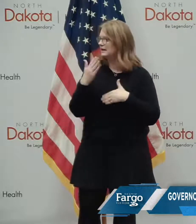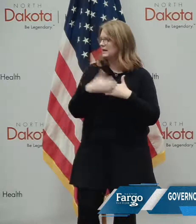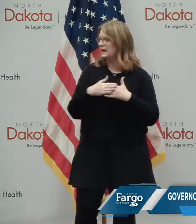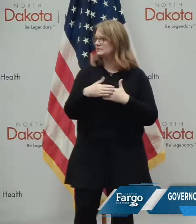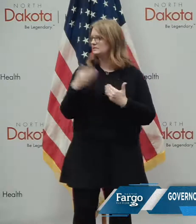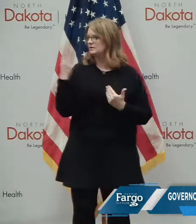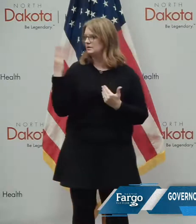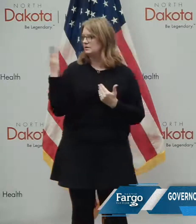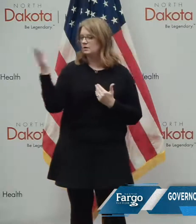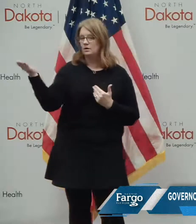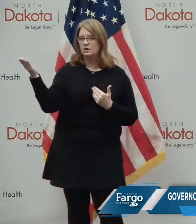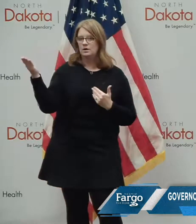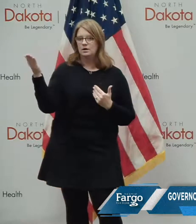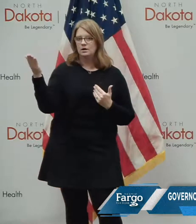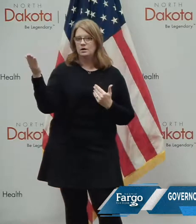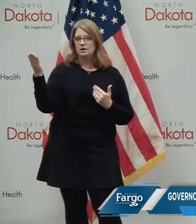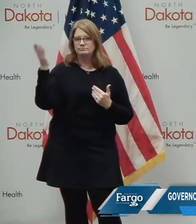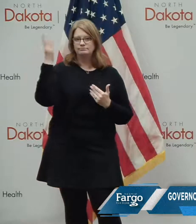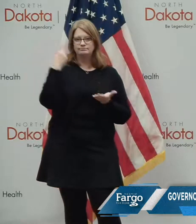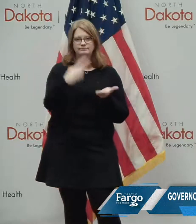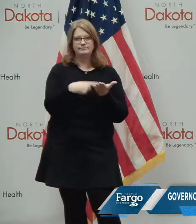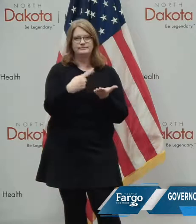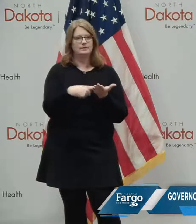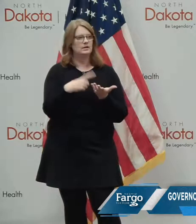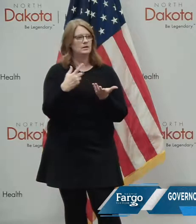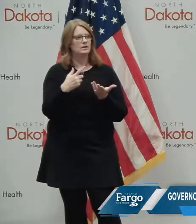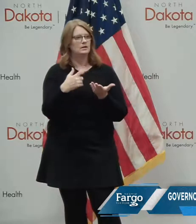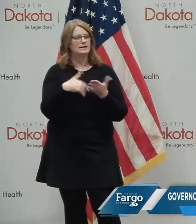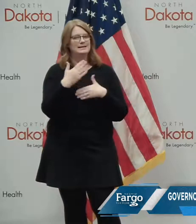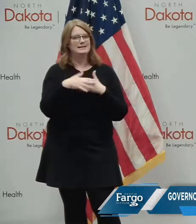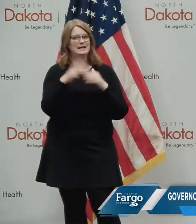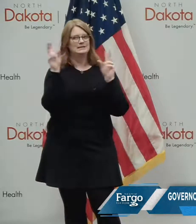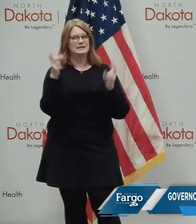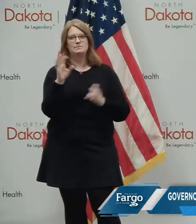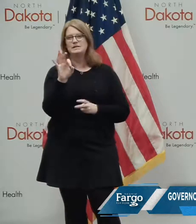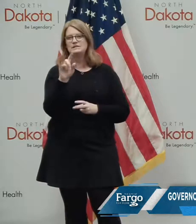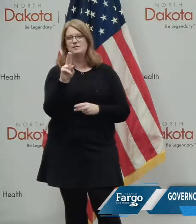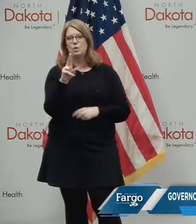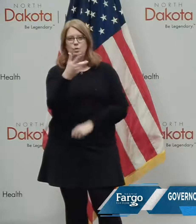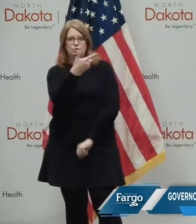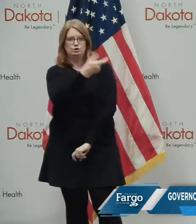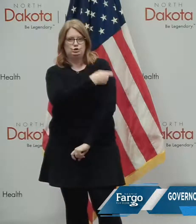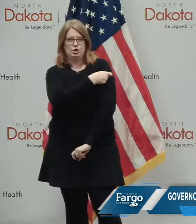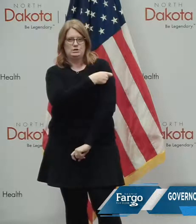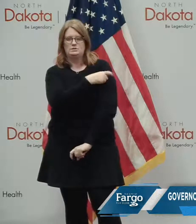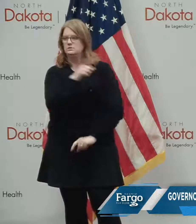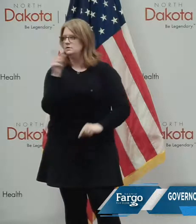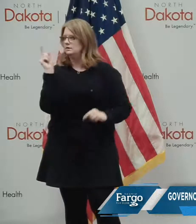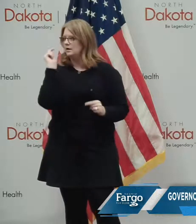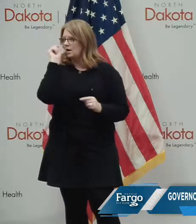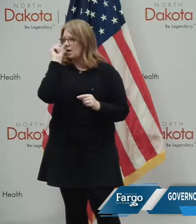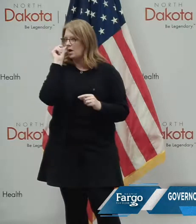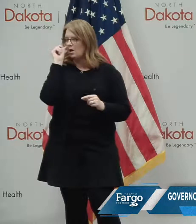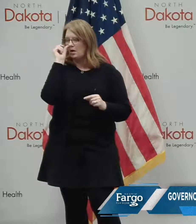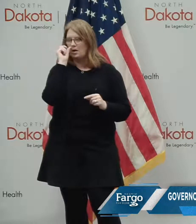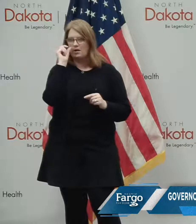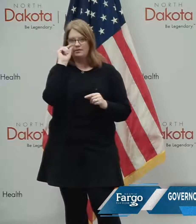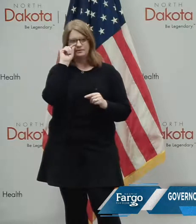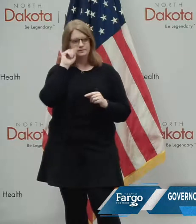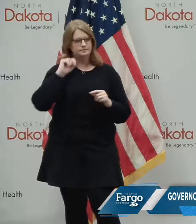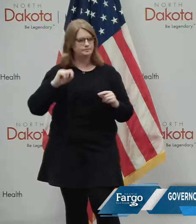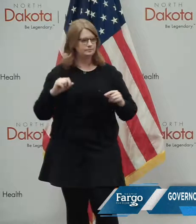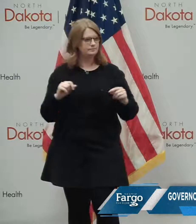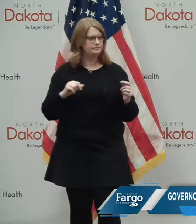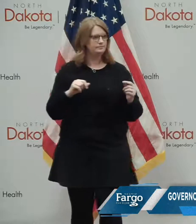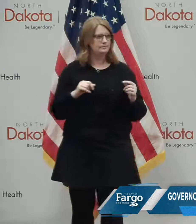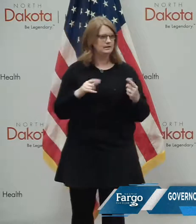to talk about our next topic, which is flu shots. And again,